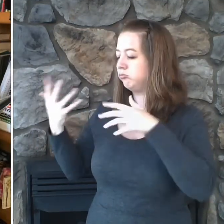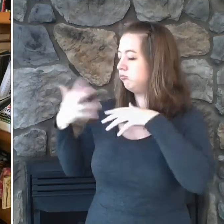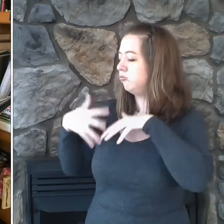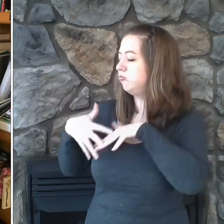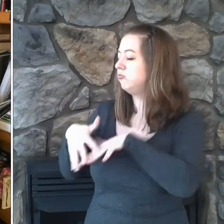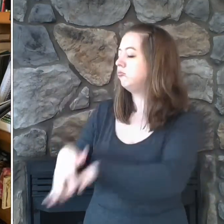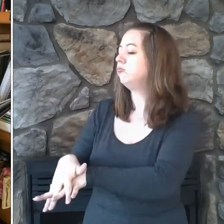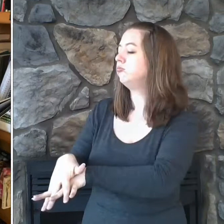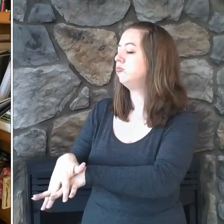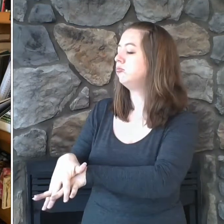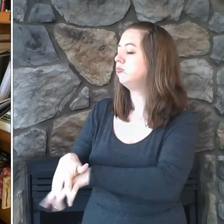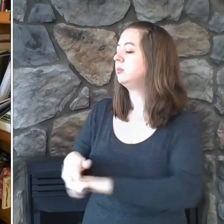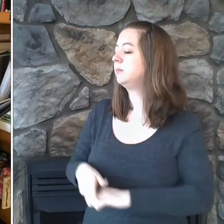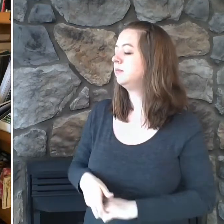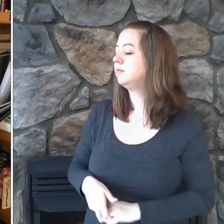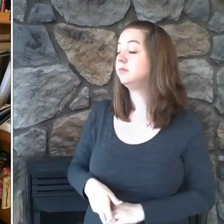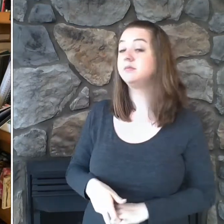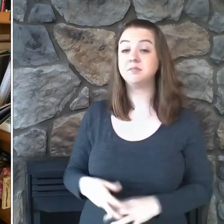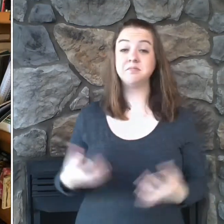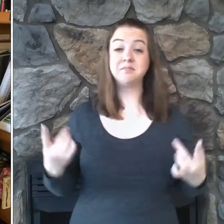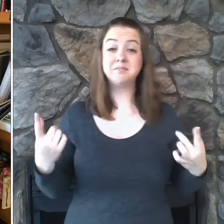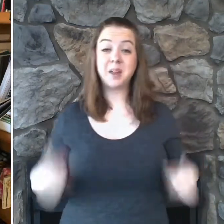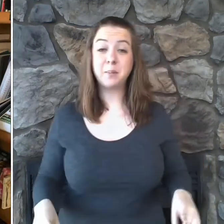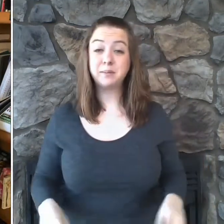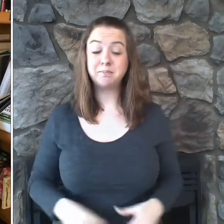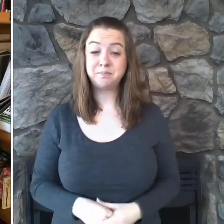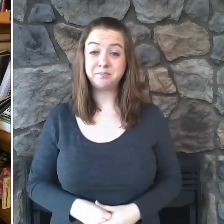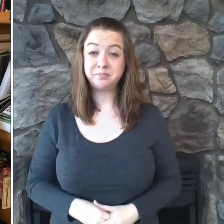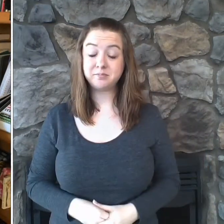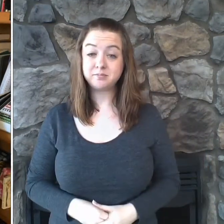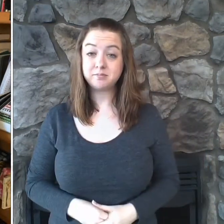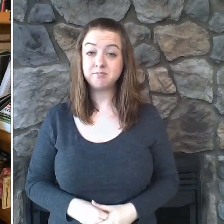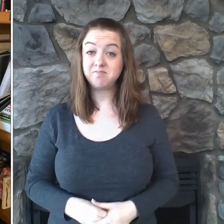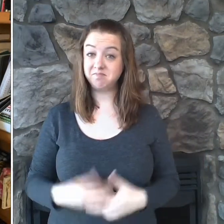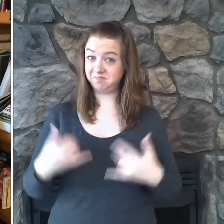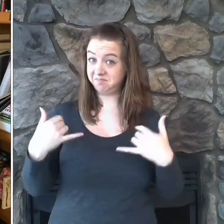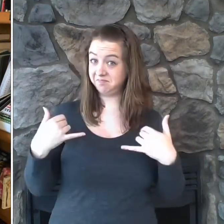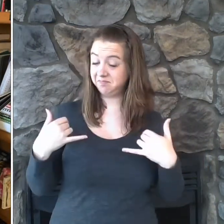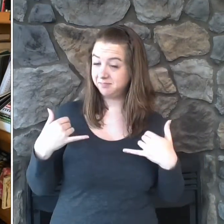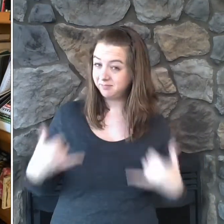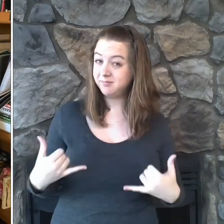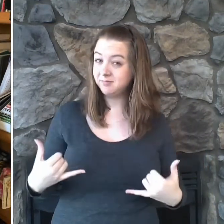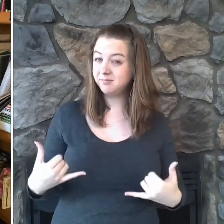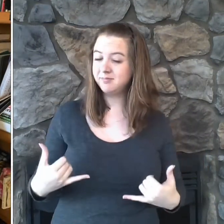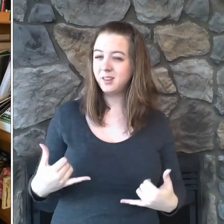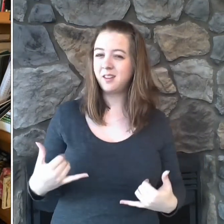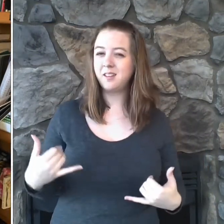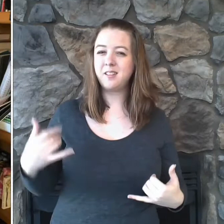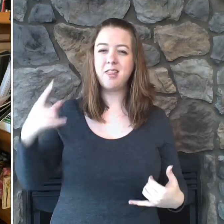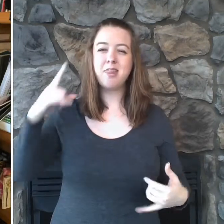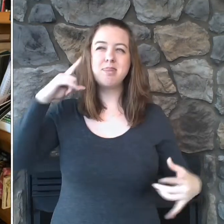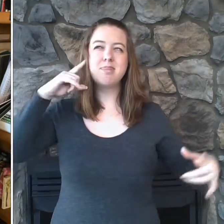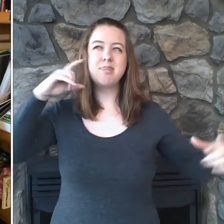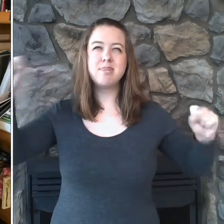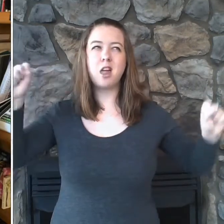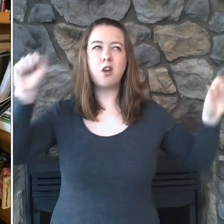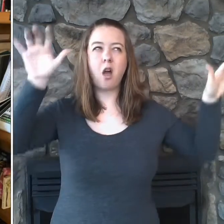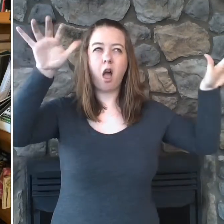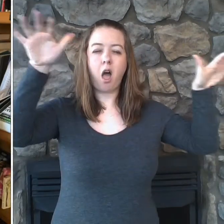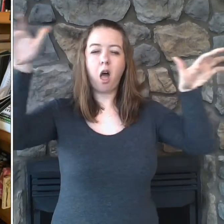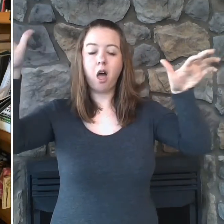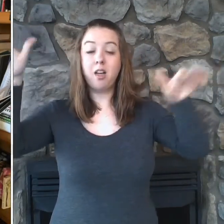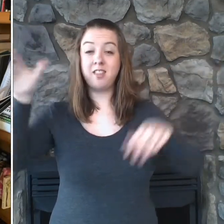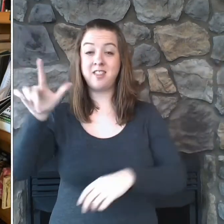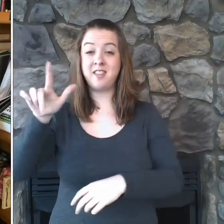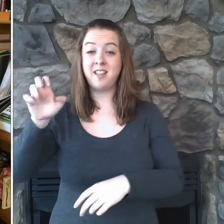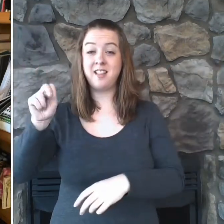us." And so it was. To this day, when thunder rolls across the sky,